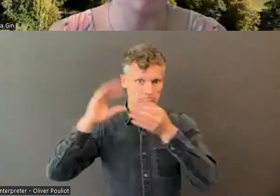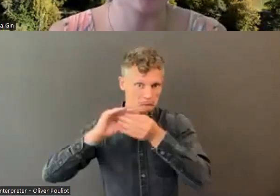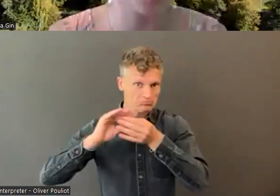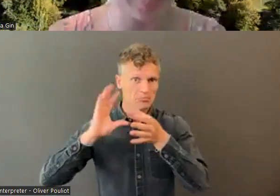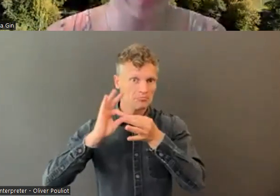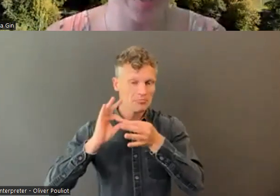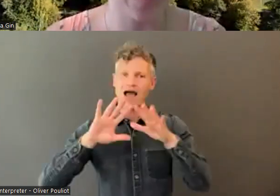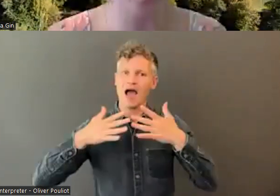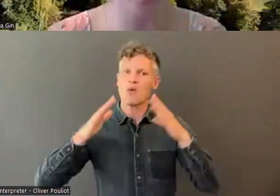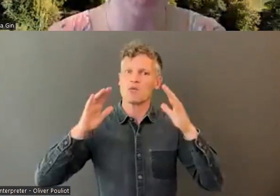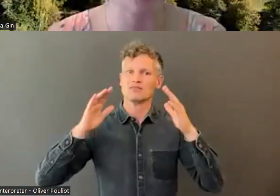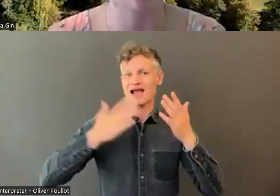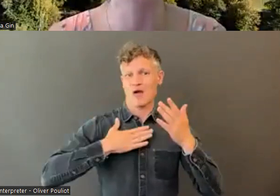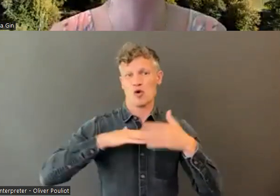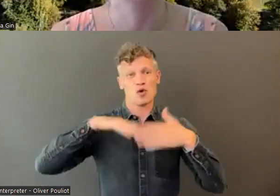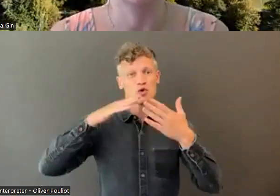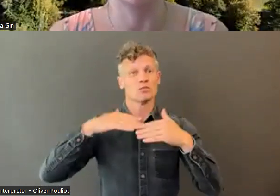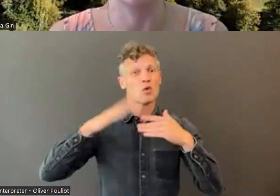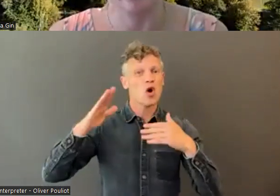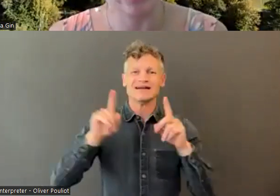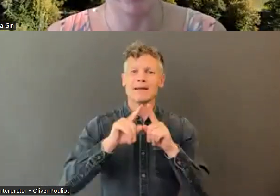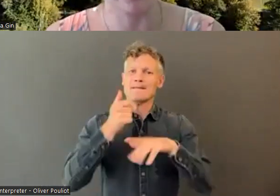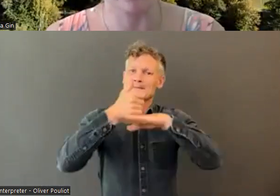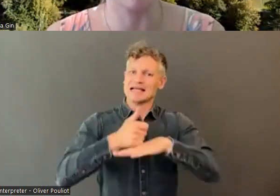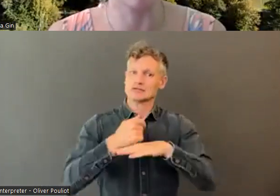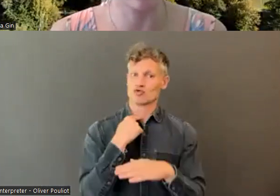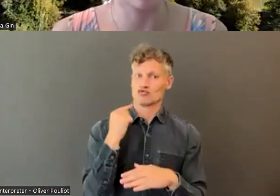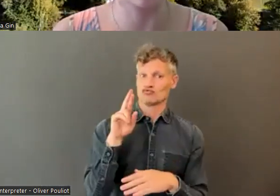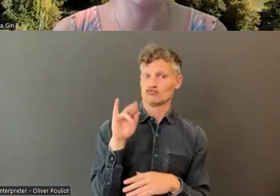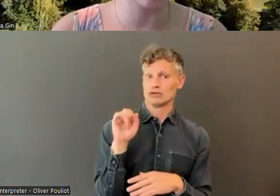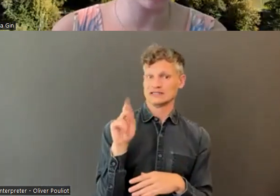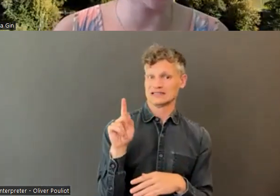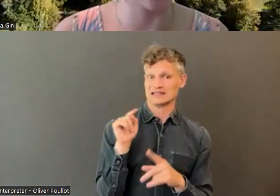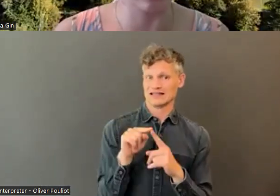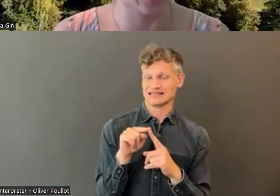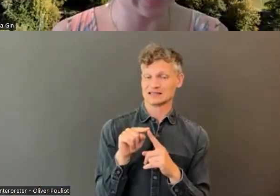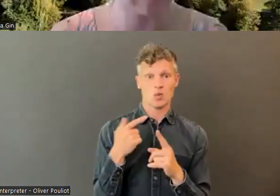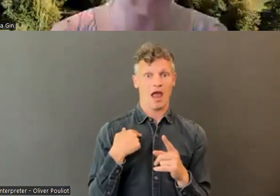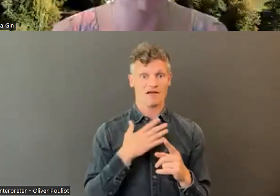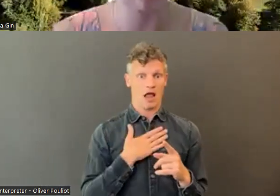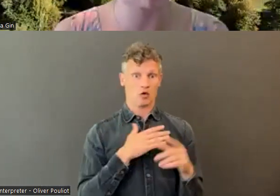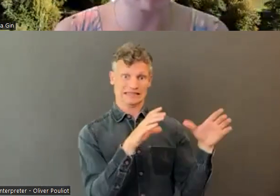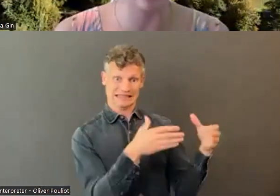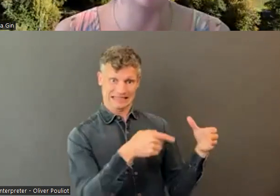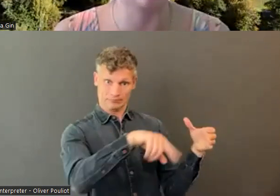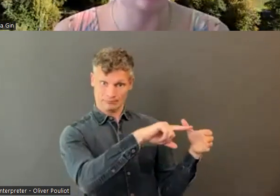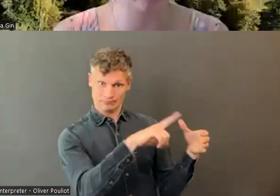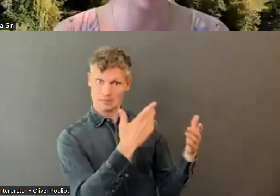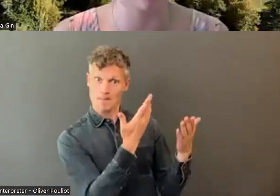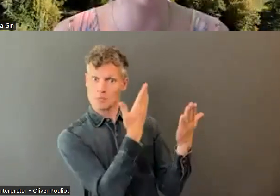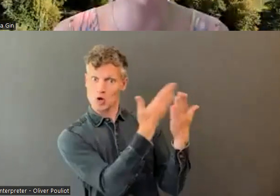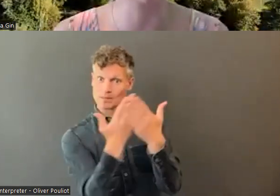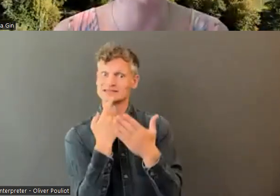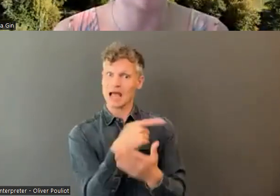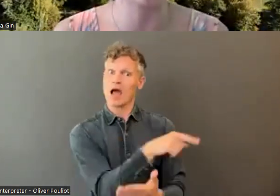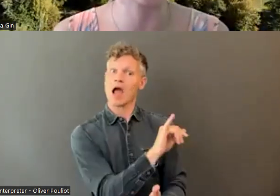been risk-based, which is a very procurement approach. And with the disability team, we've consulted, this is what the ILO buys. Which areas do we